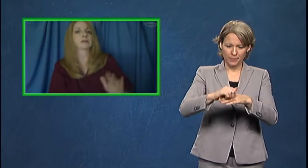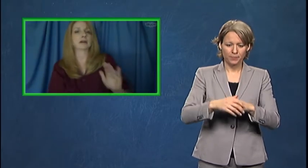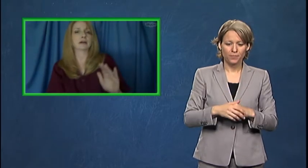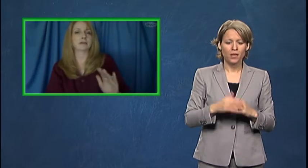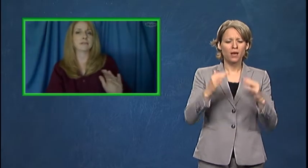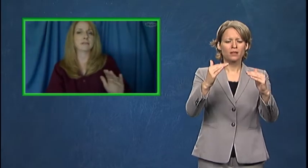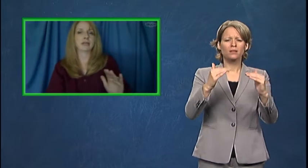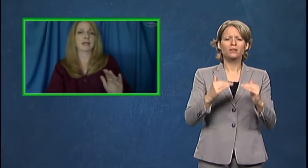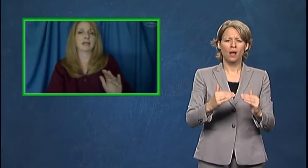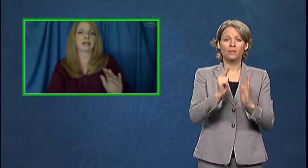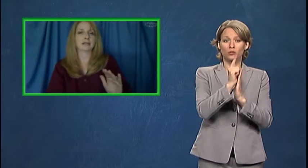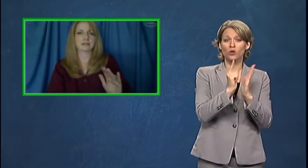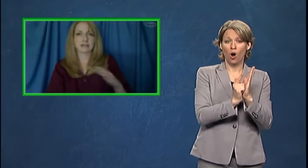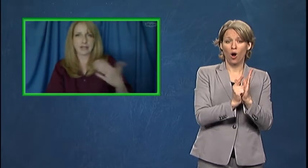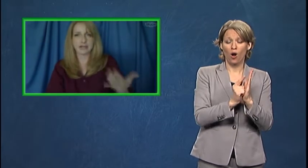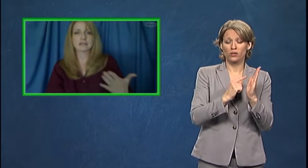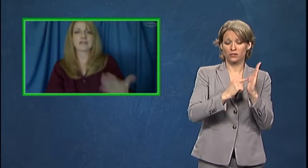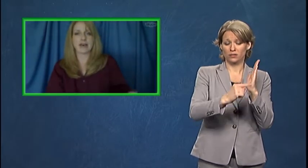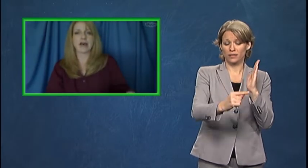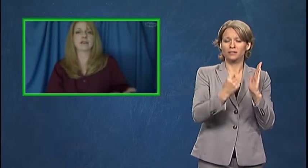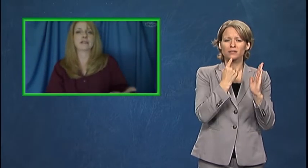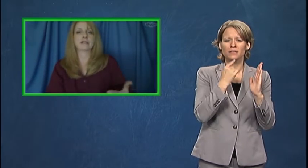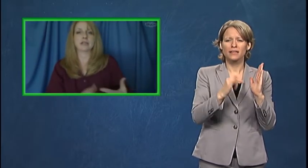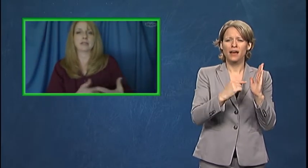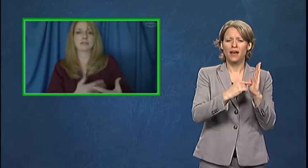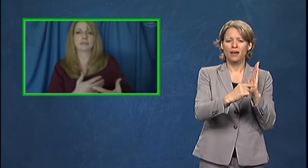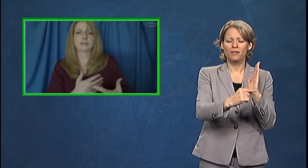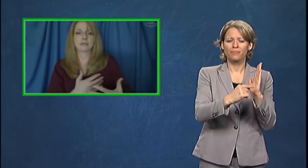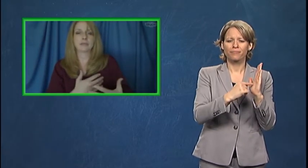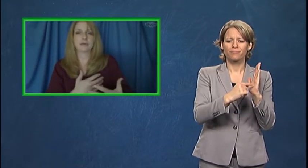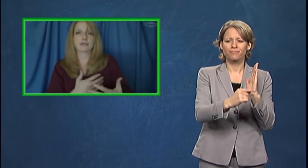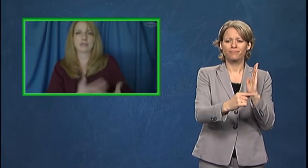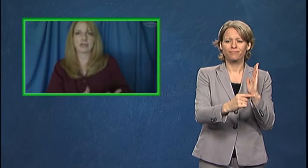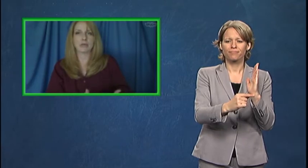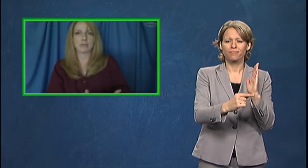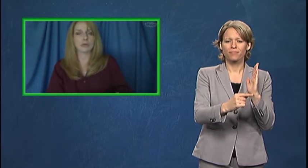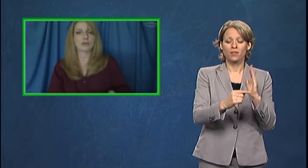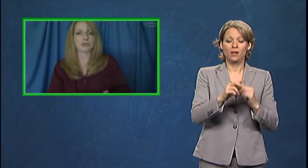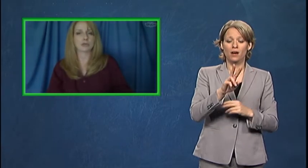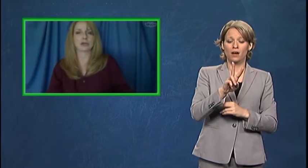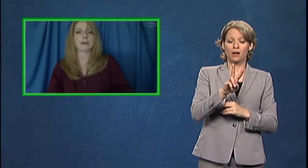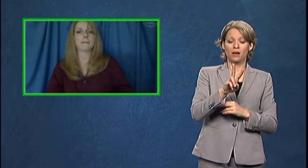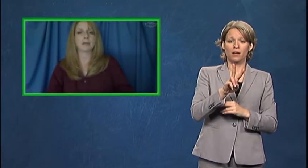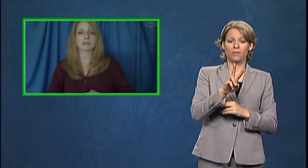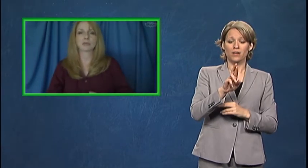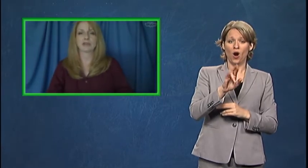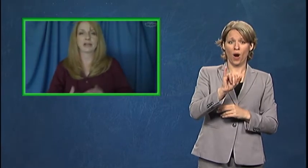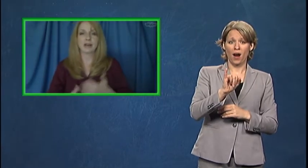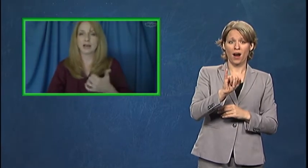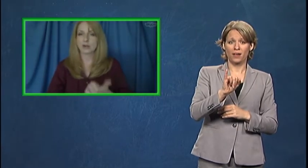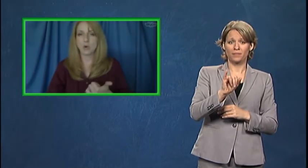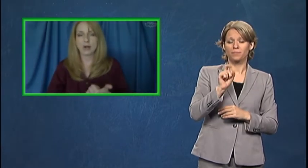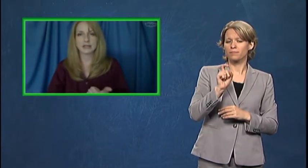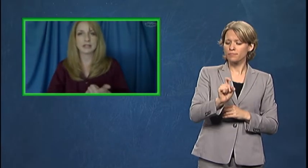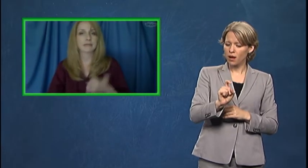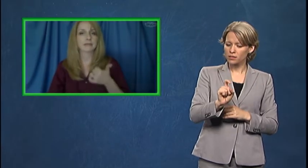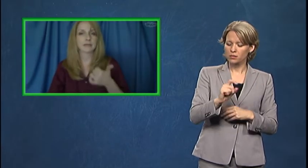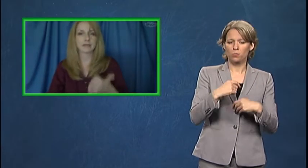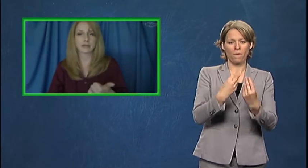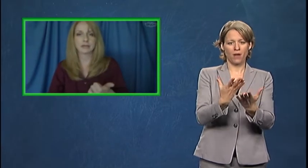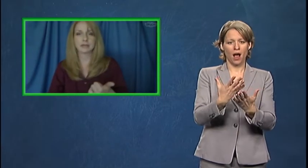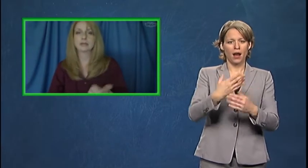now. It says that the video remote interpreting must provide high